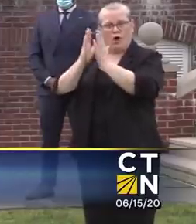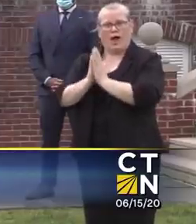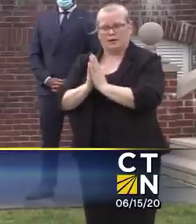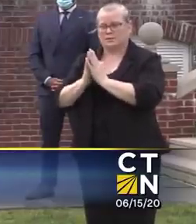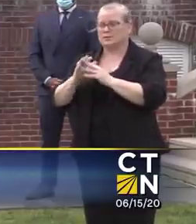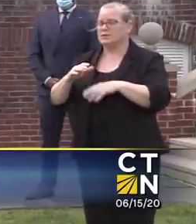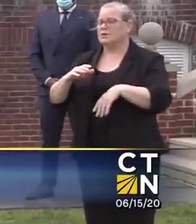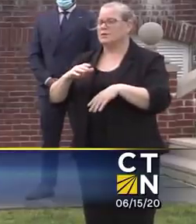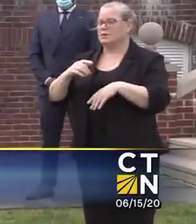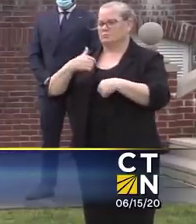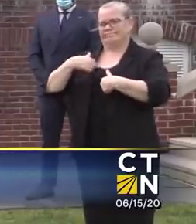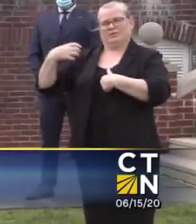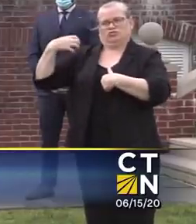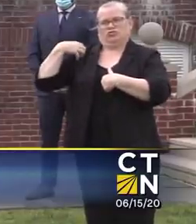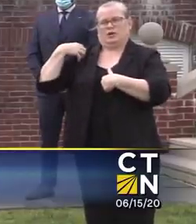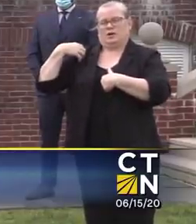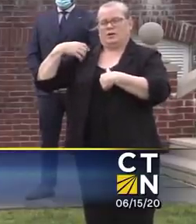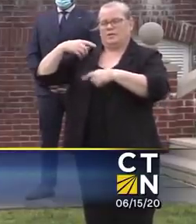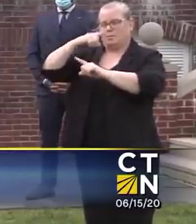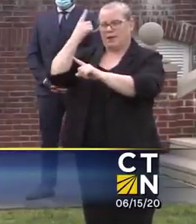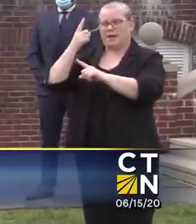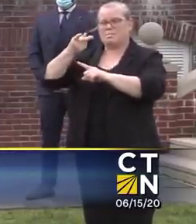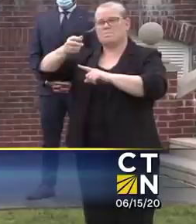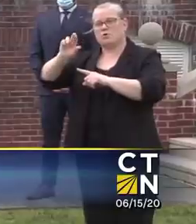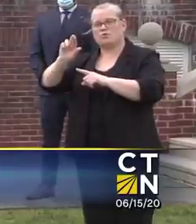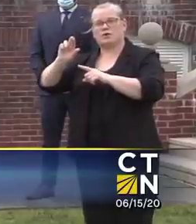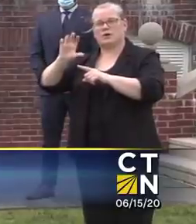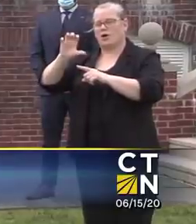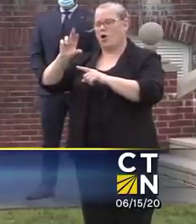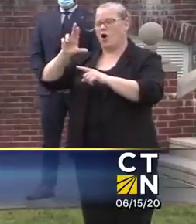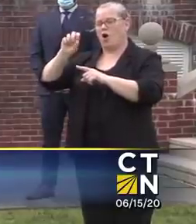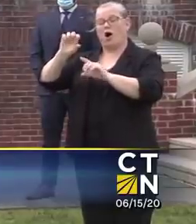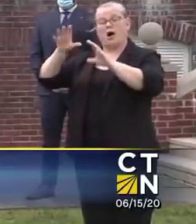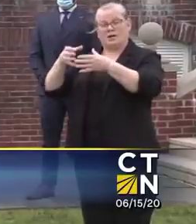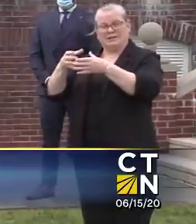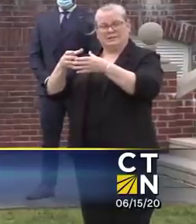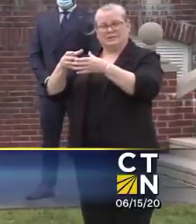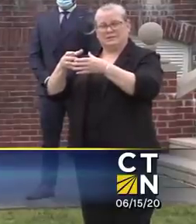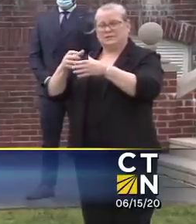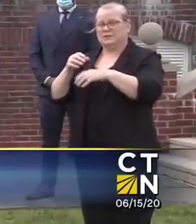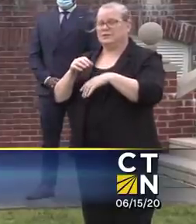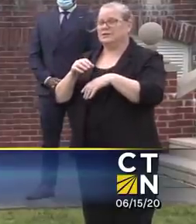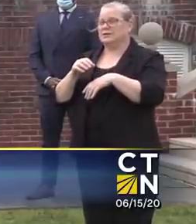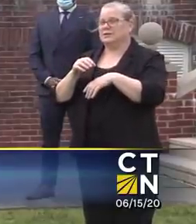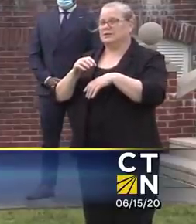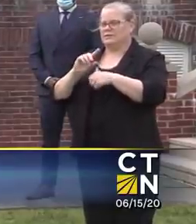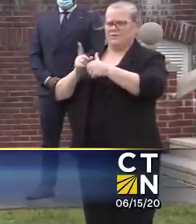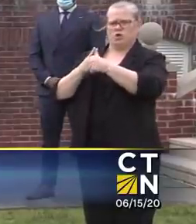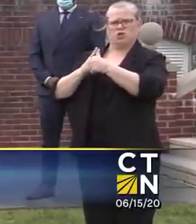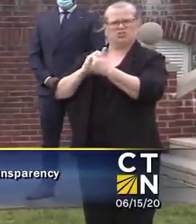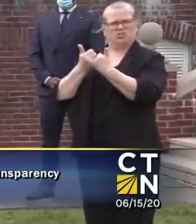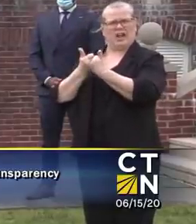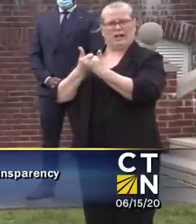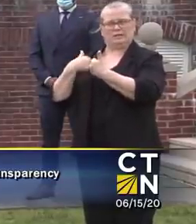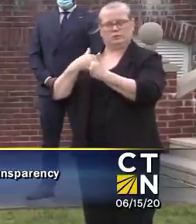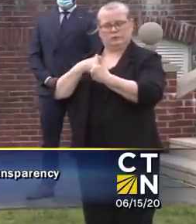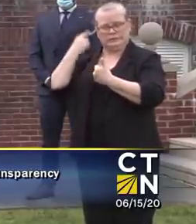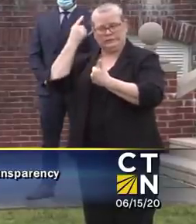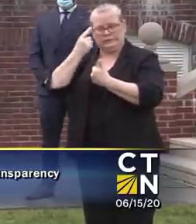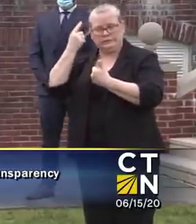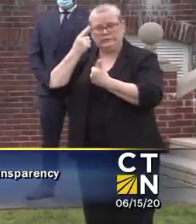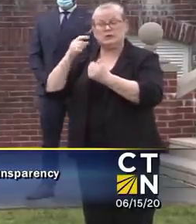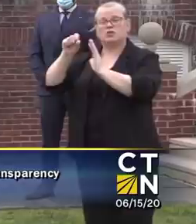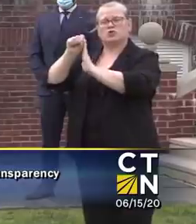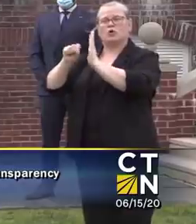Caucus, that's the first sort of challenge we thought of. You have the state police,